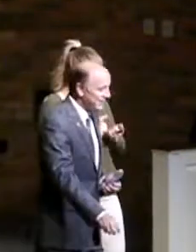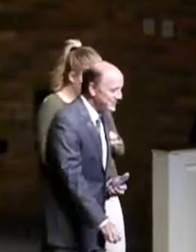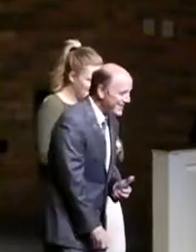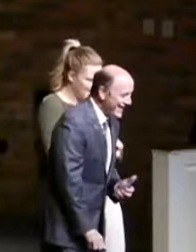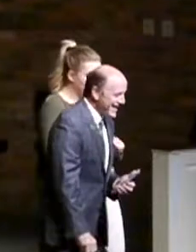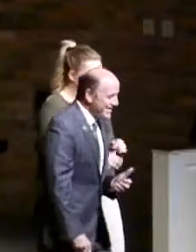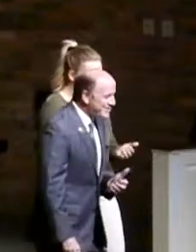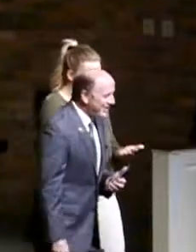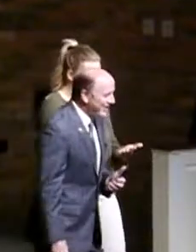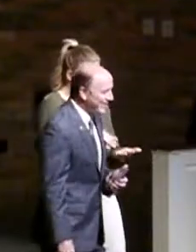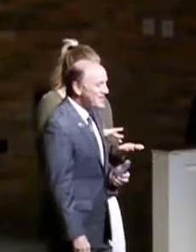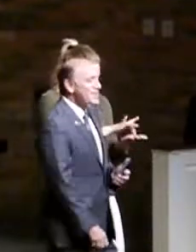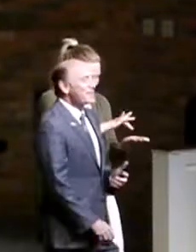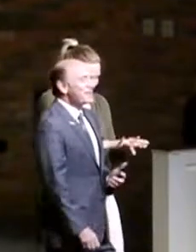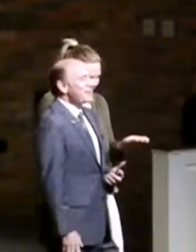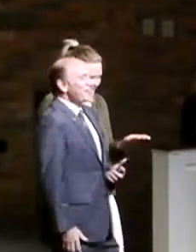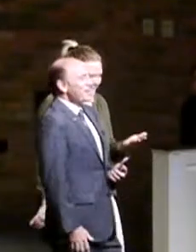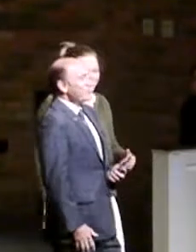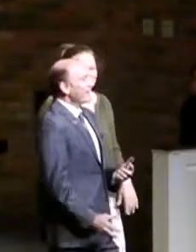thank you.